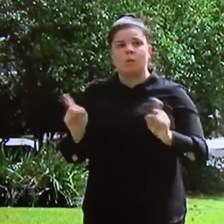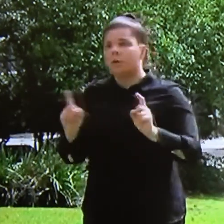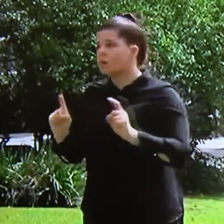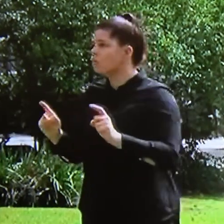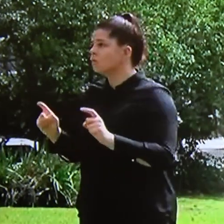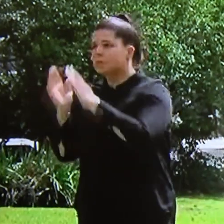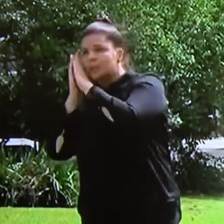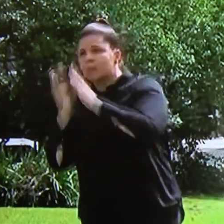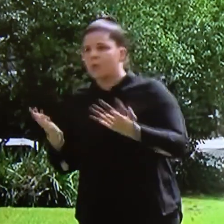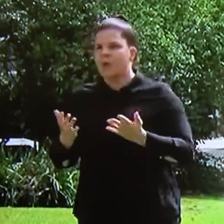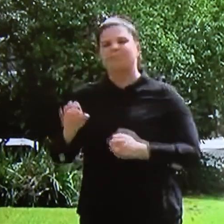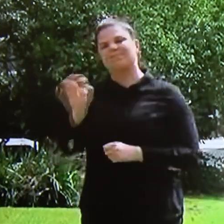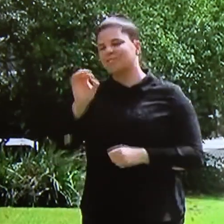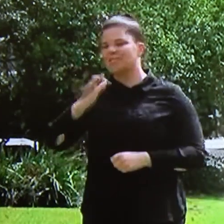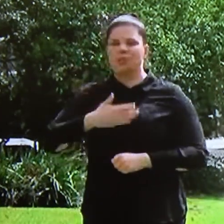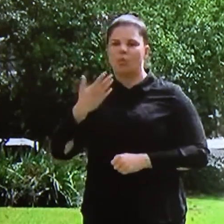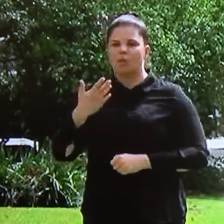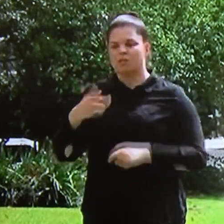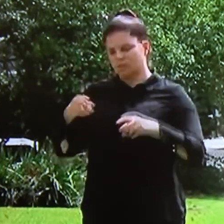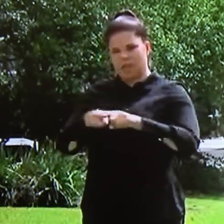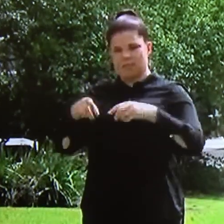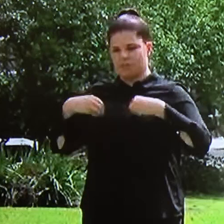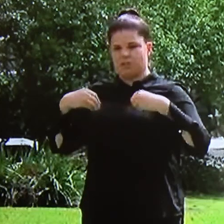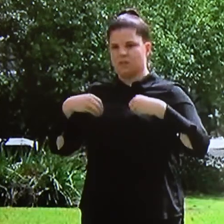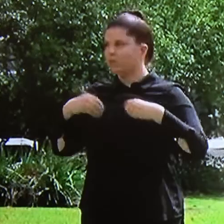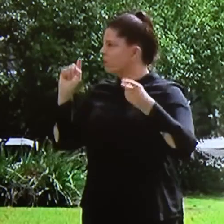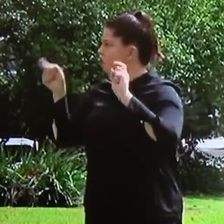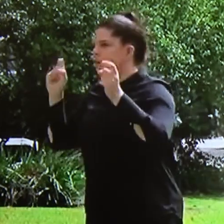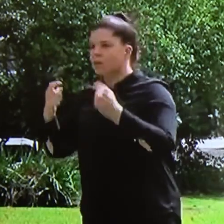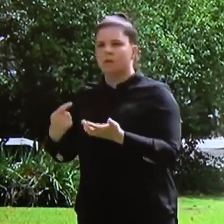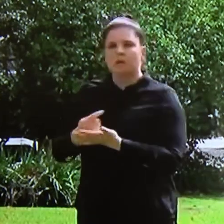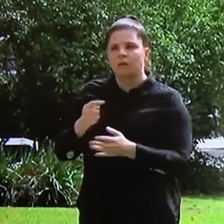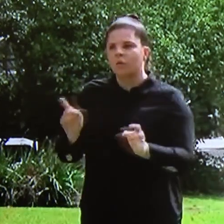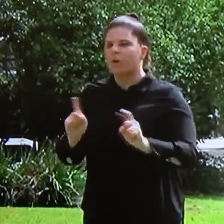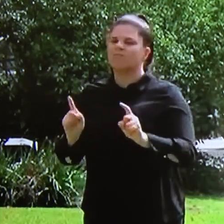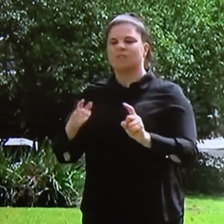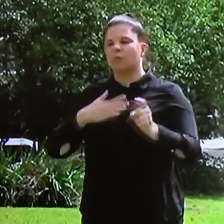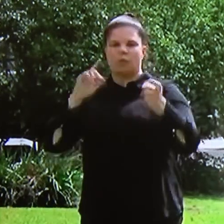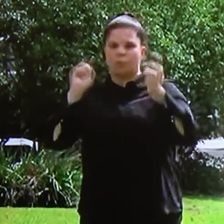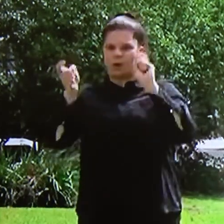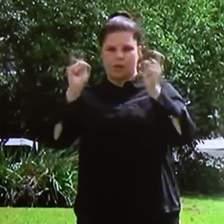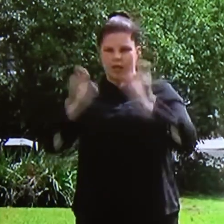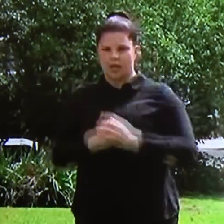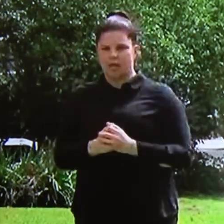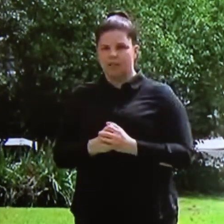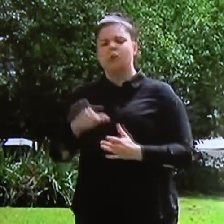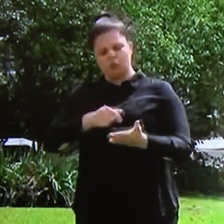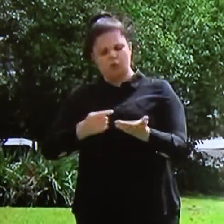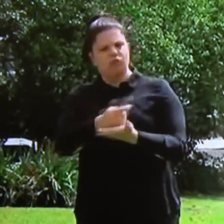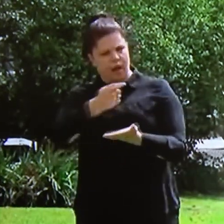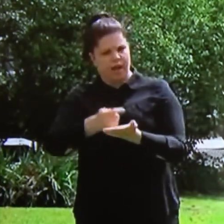protects landlords from tenants in circumstances where payment of rent is not being paid when it should be